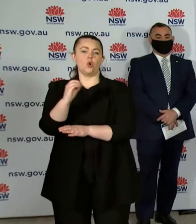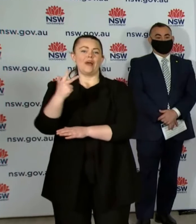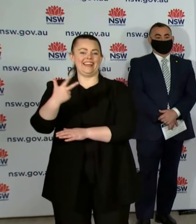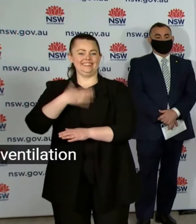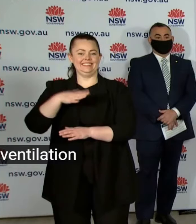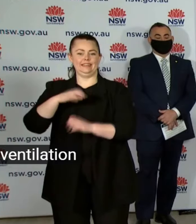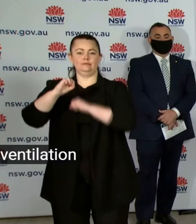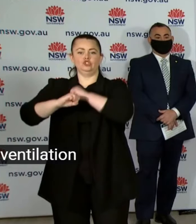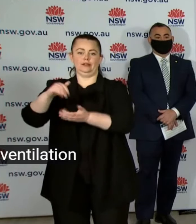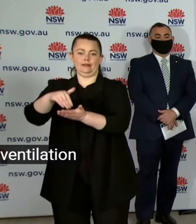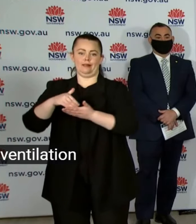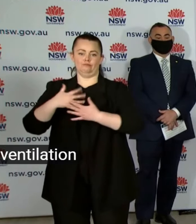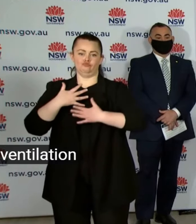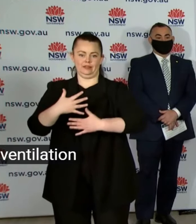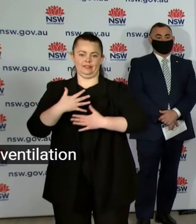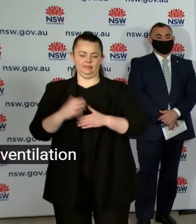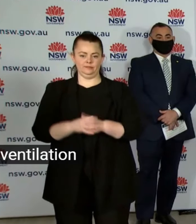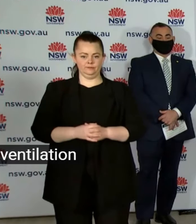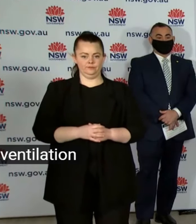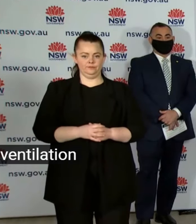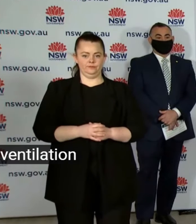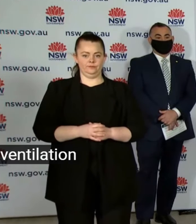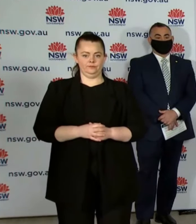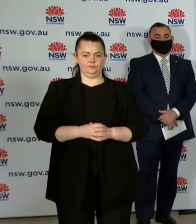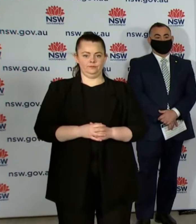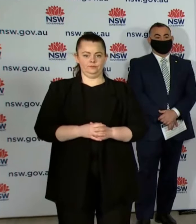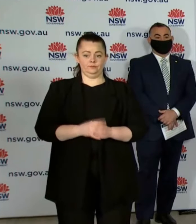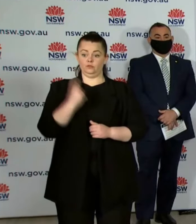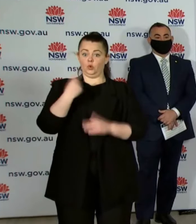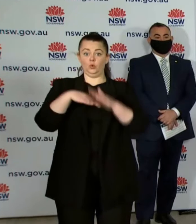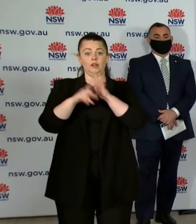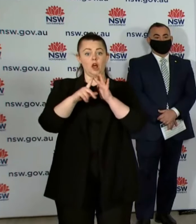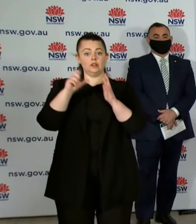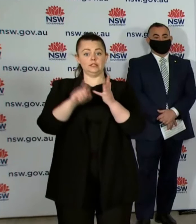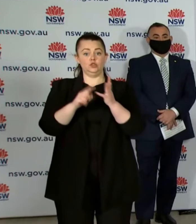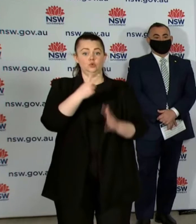ventilation. Of the 231 people in ICU,